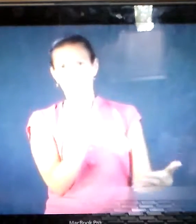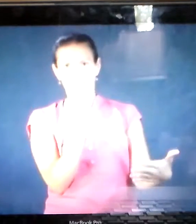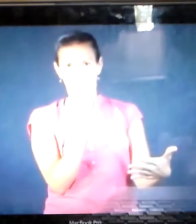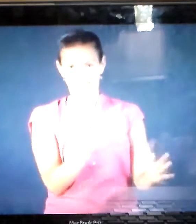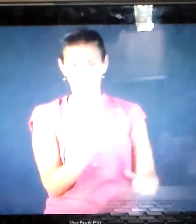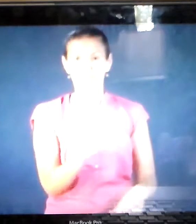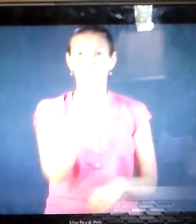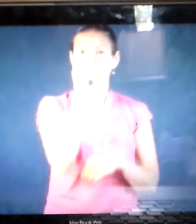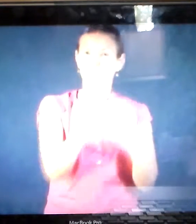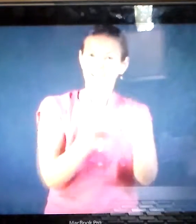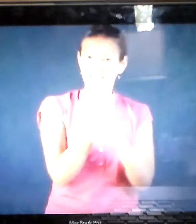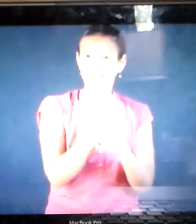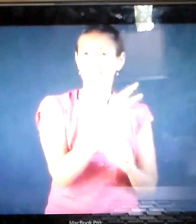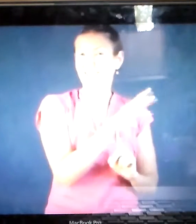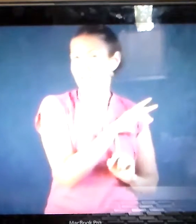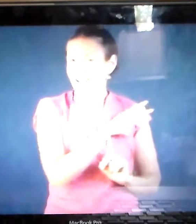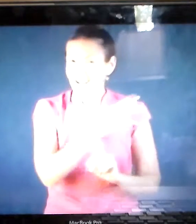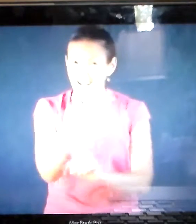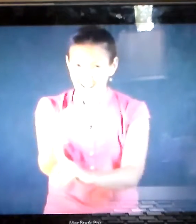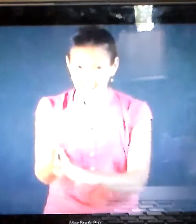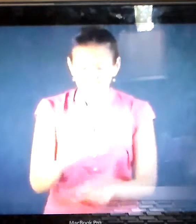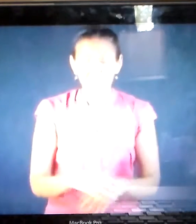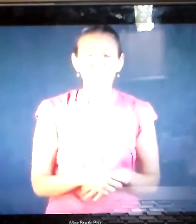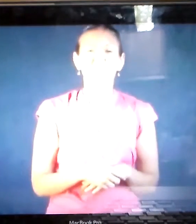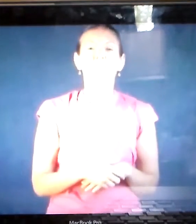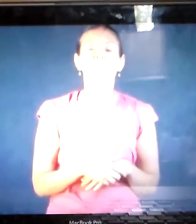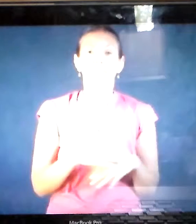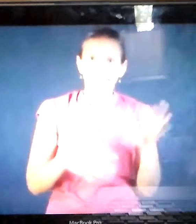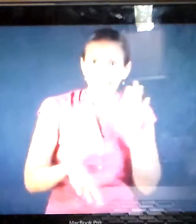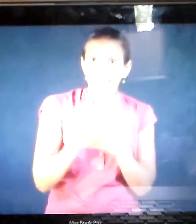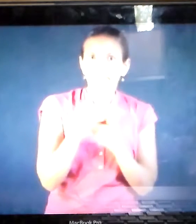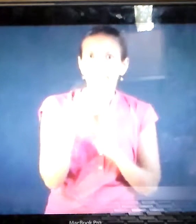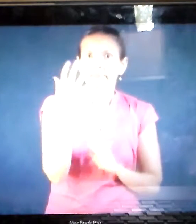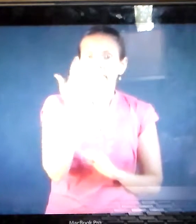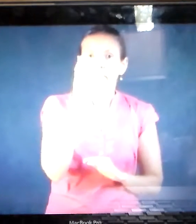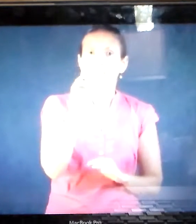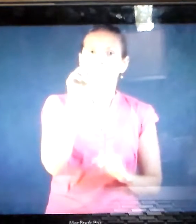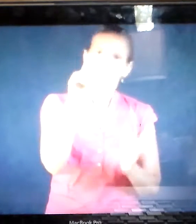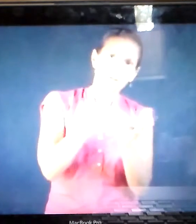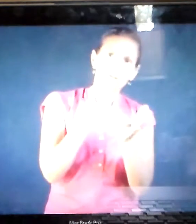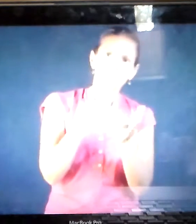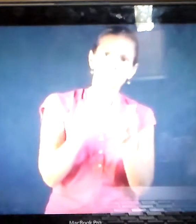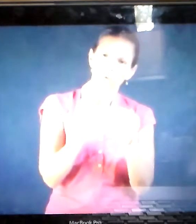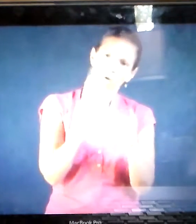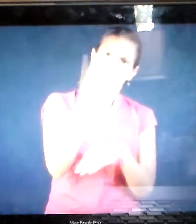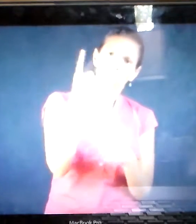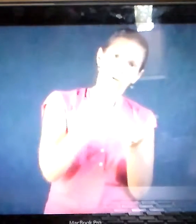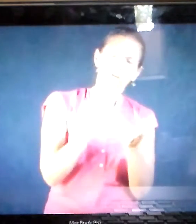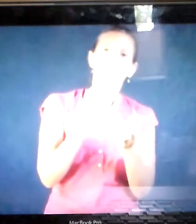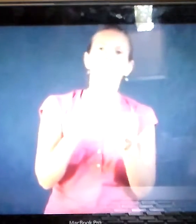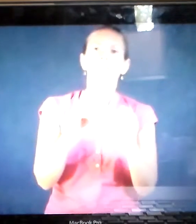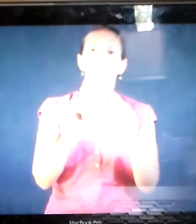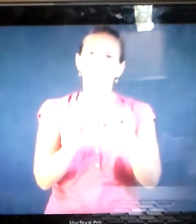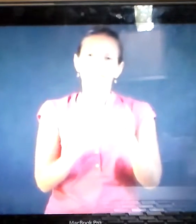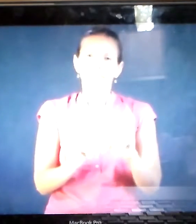to go. They sat down, and for a year I was doing this with them. And there's